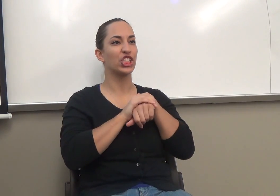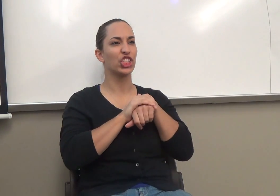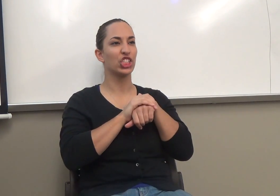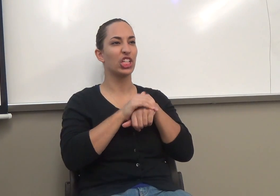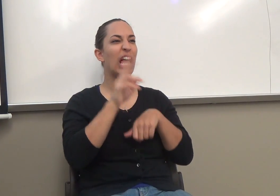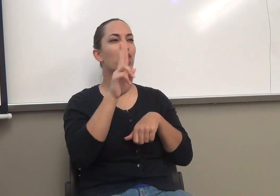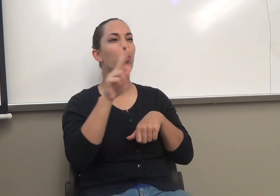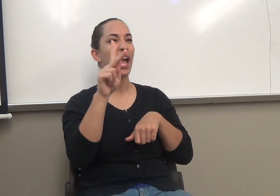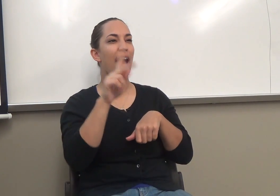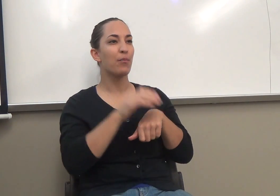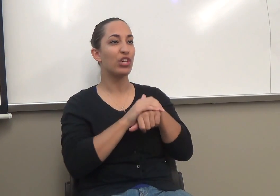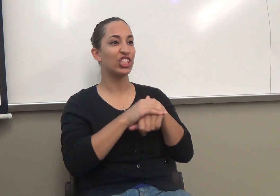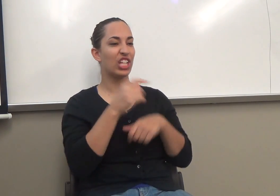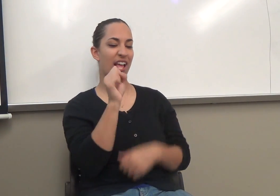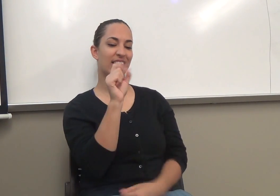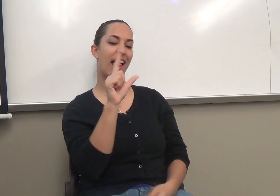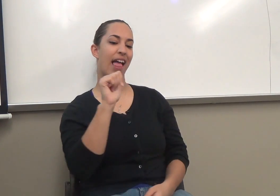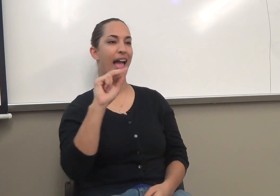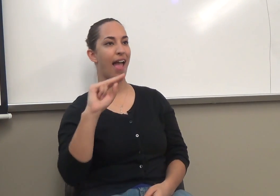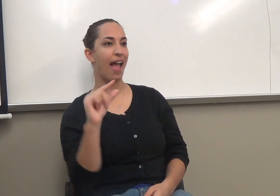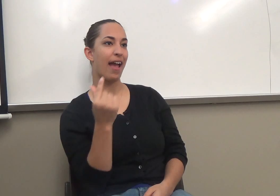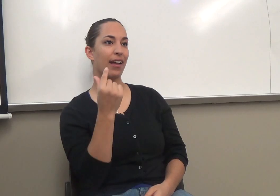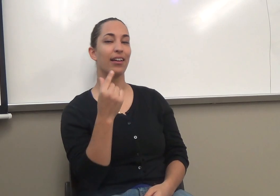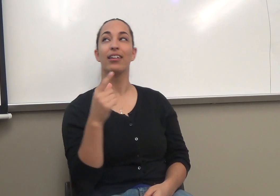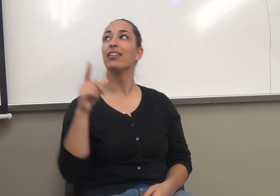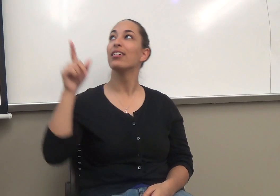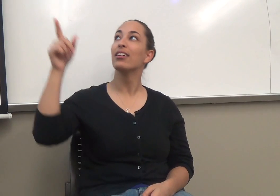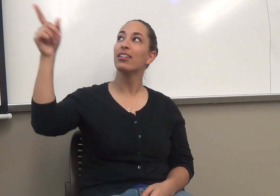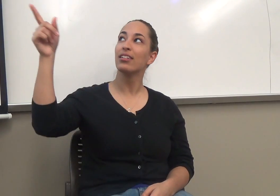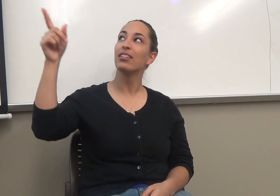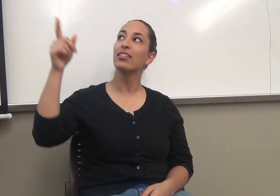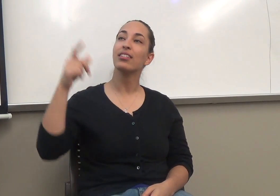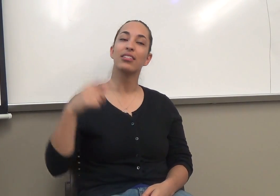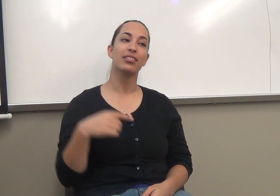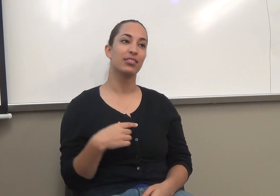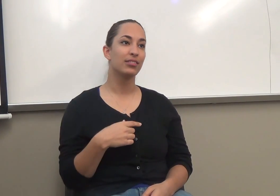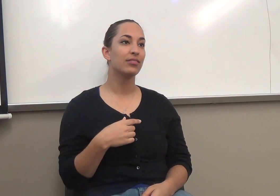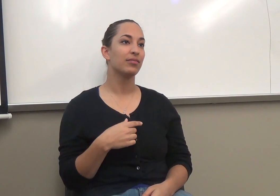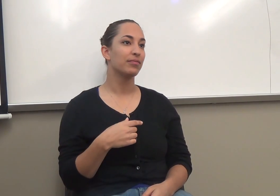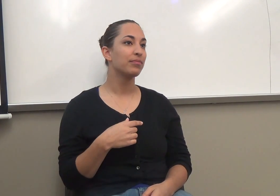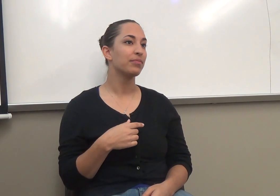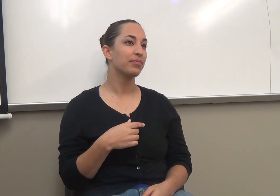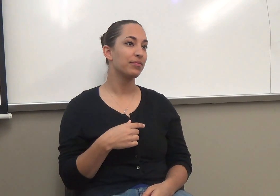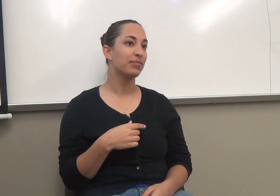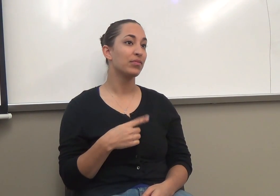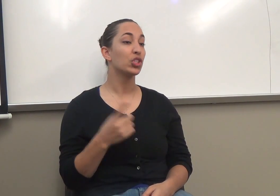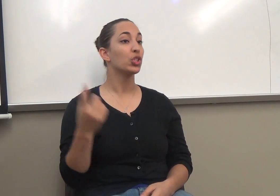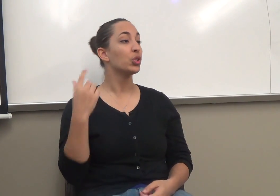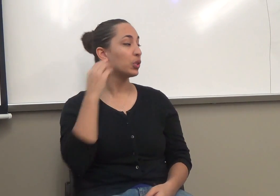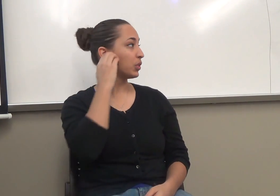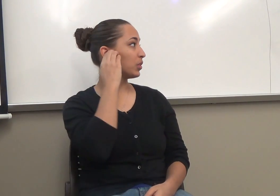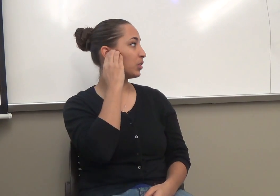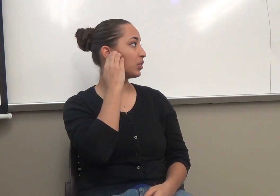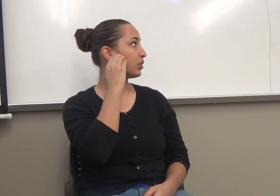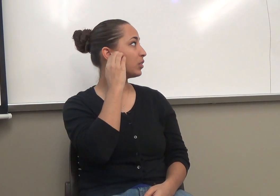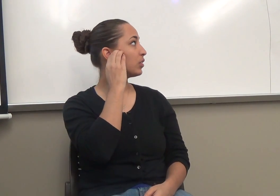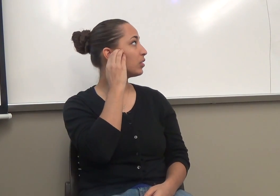That's this. We're using standard edited American English. There is